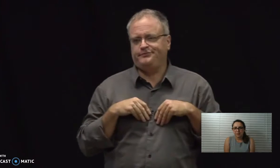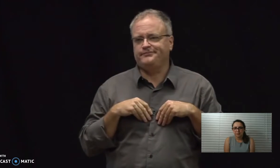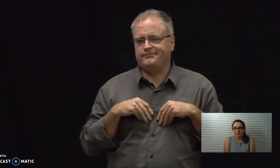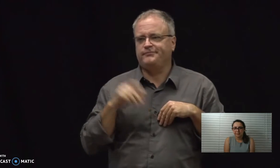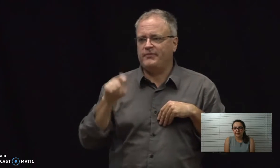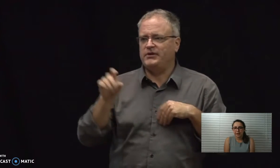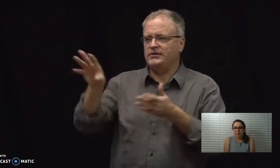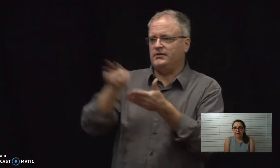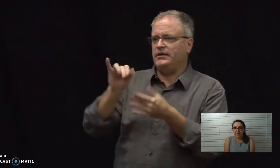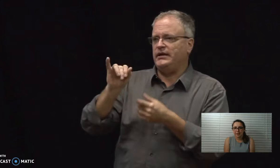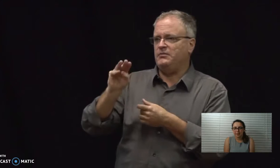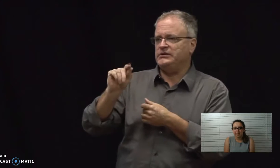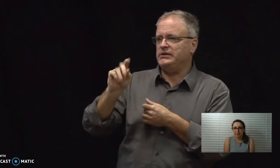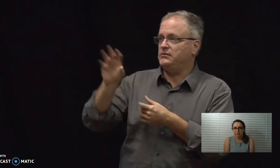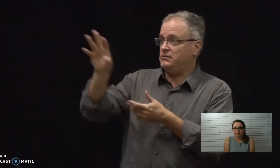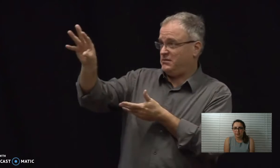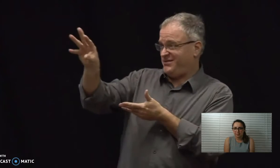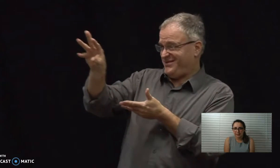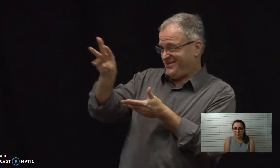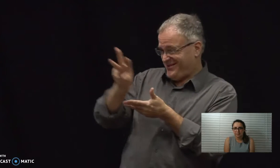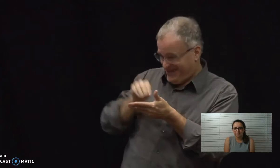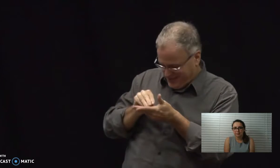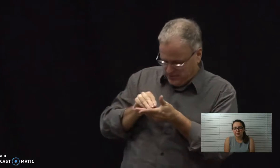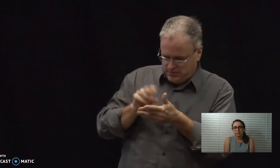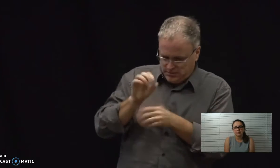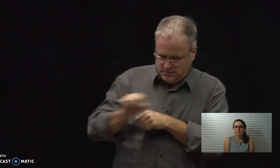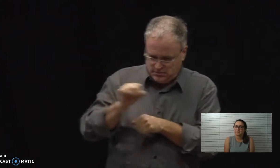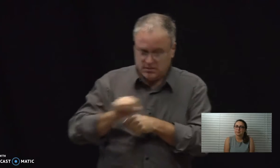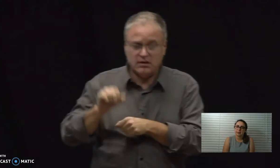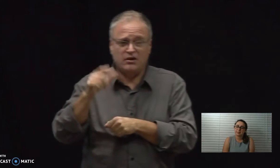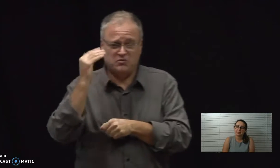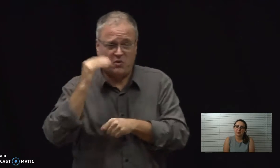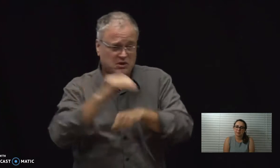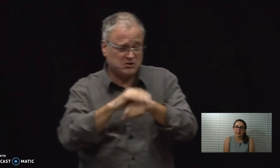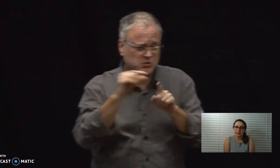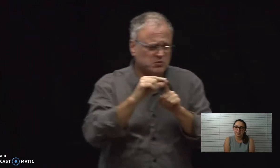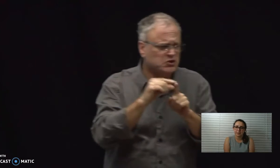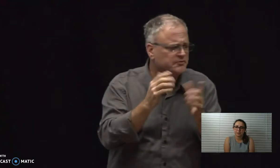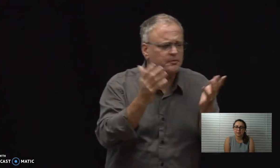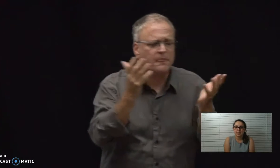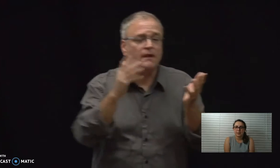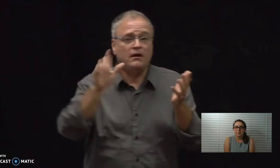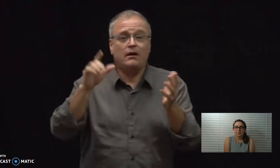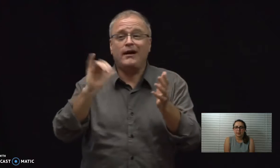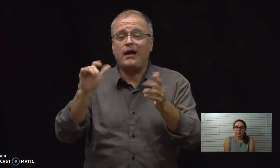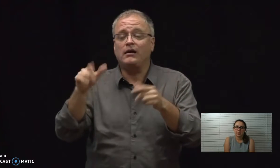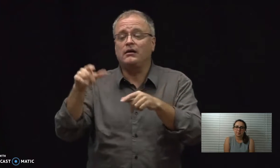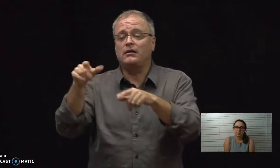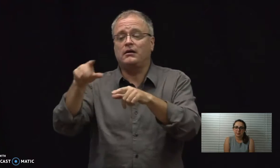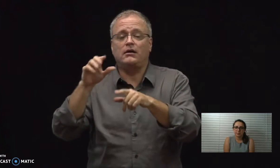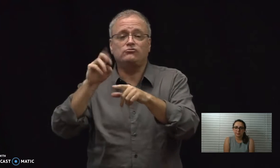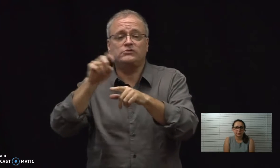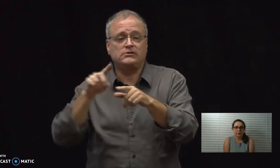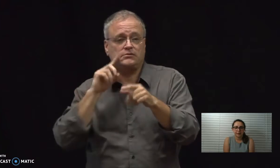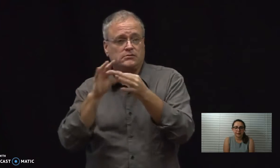who was gonna try to figure out a way to write in ASL though? Not me. So, I just accepted writing in English. And I would